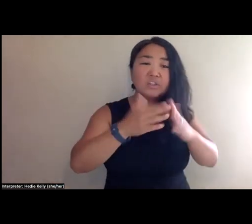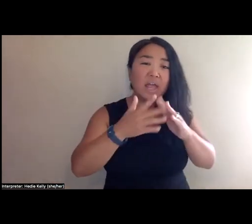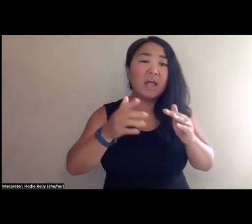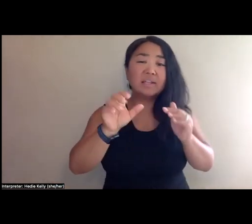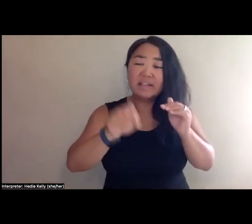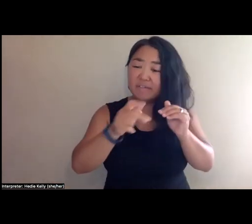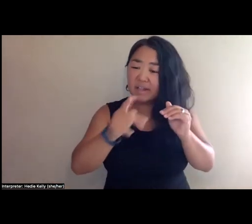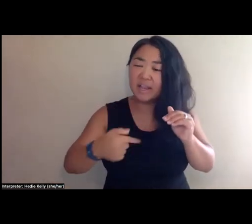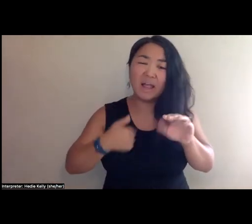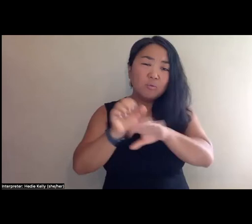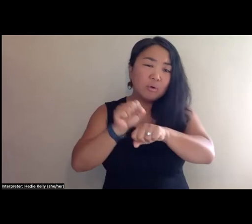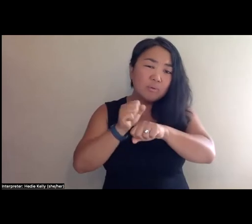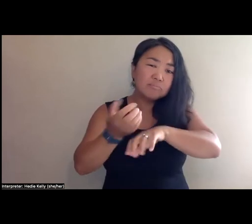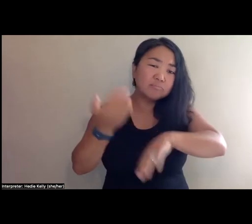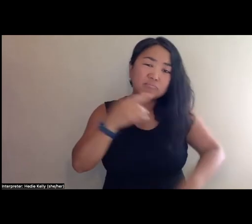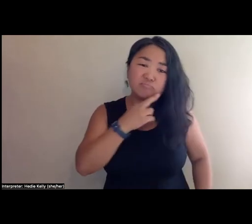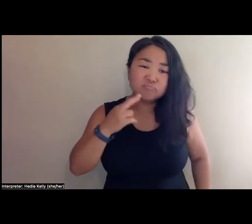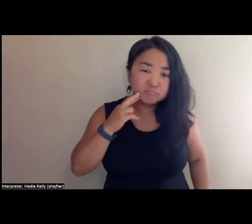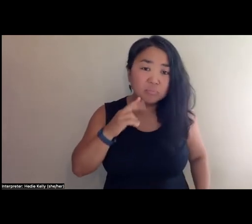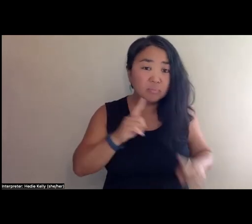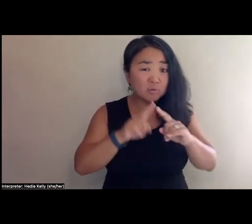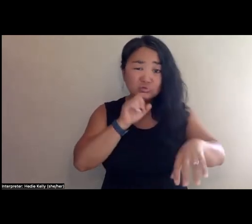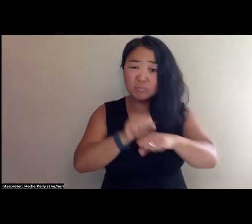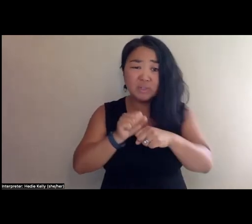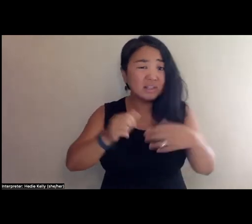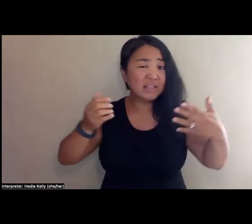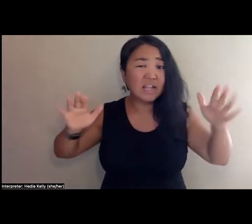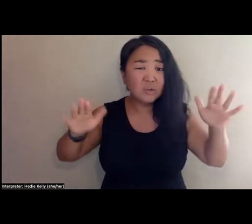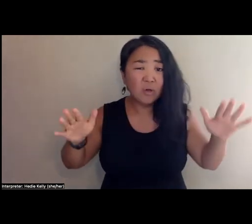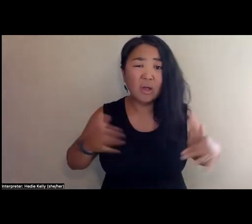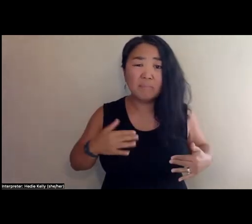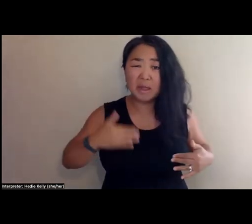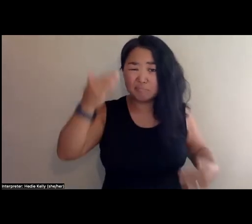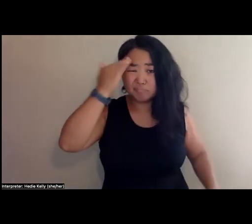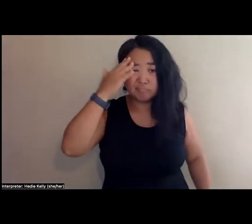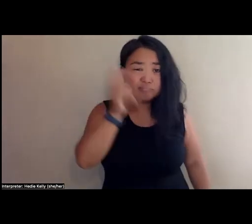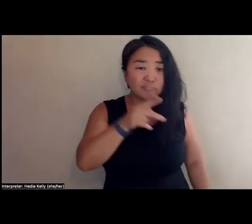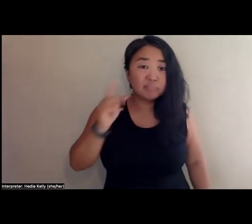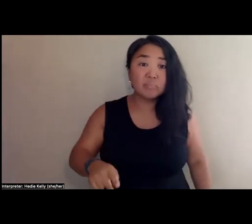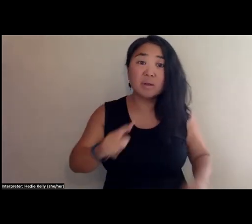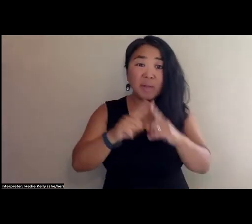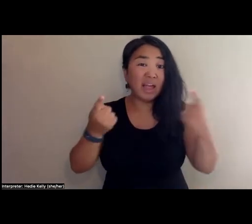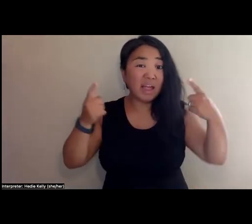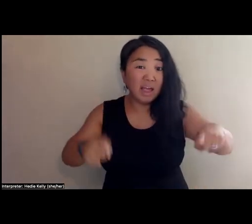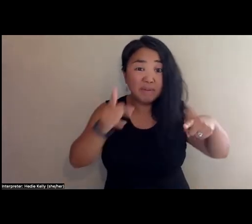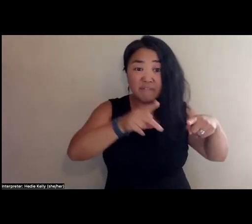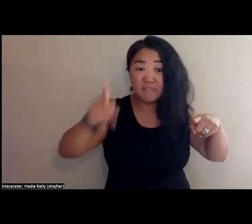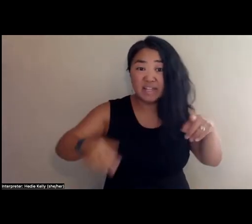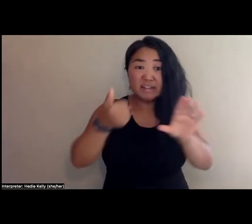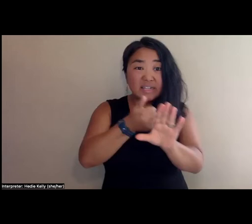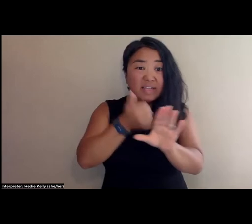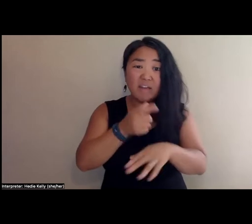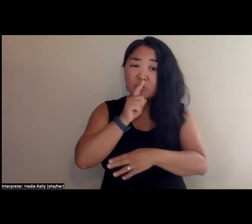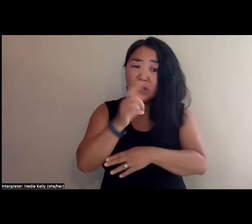way. But that was it. That was the extent of my knowledge of Philadelphia. And then Philadelphia, turns out, is